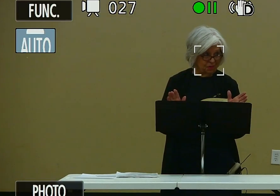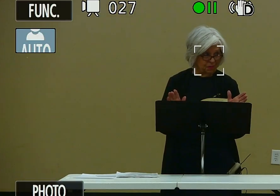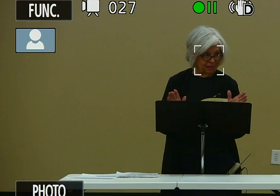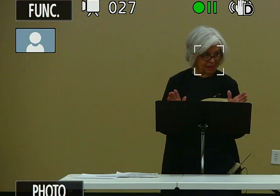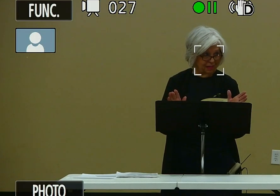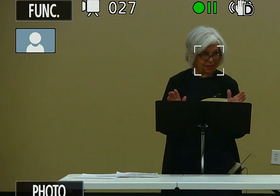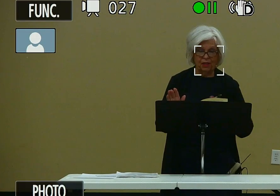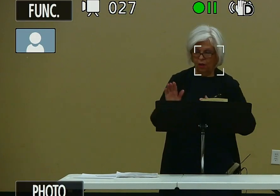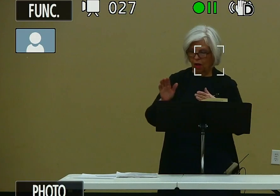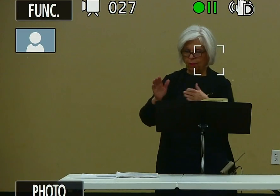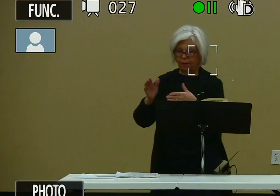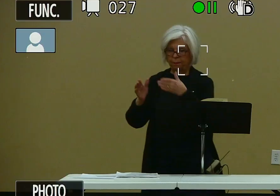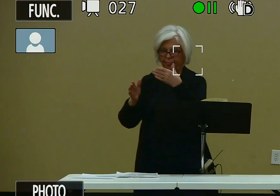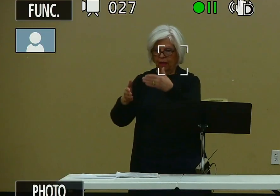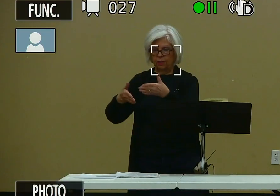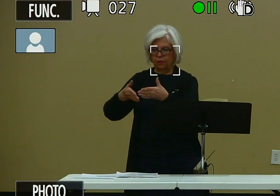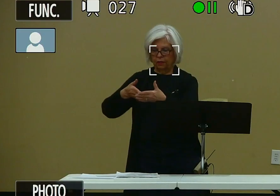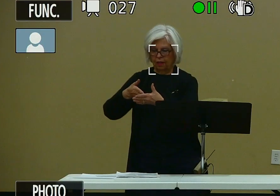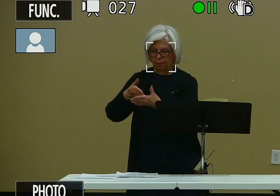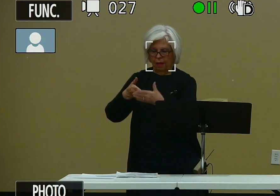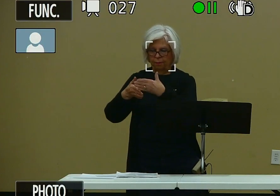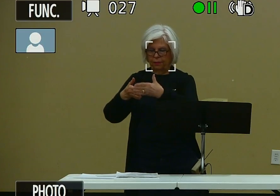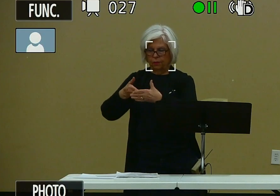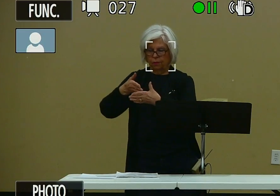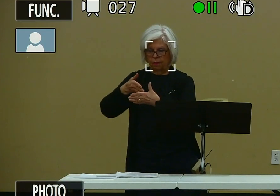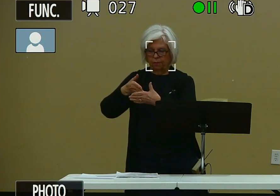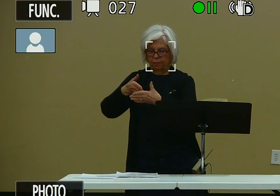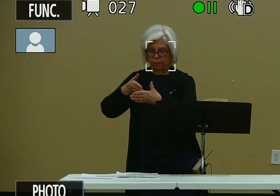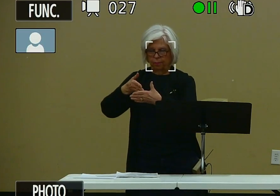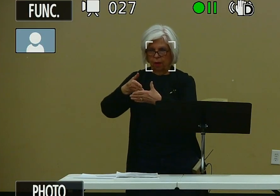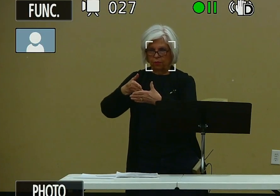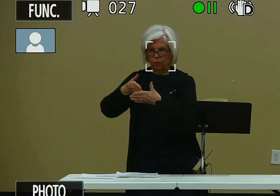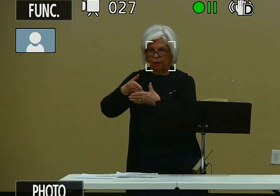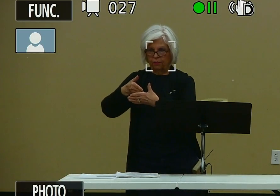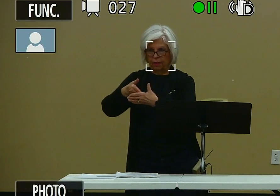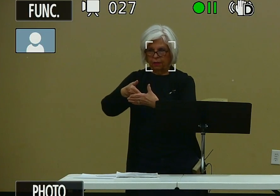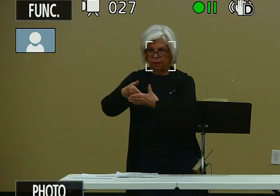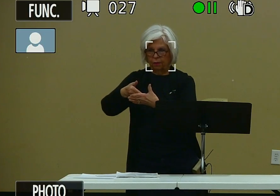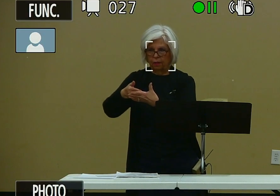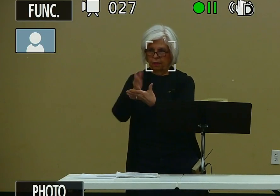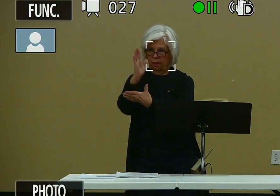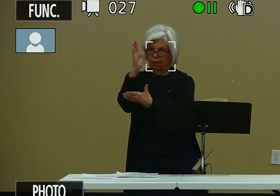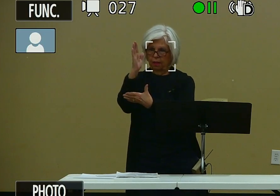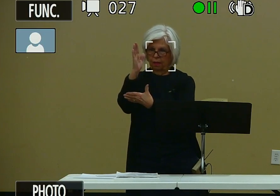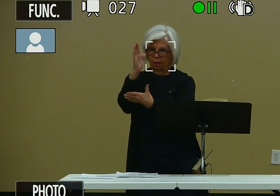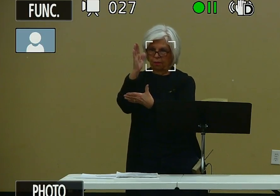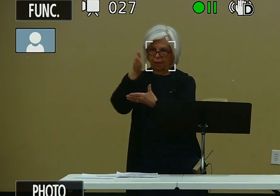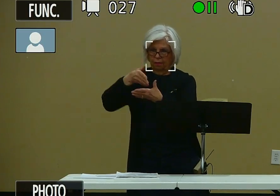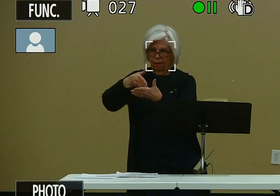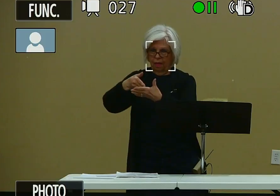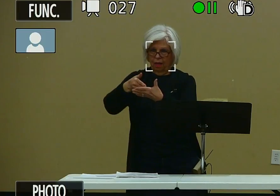right? Okay, all right. You're going to come up in your palm of your left hand and go, all right, all